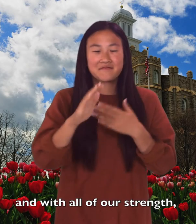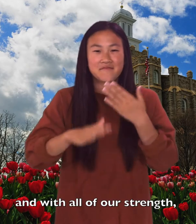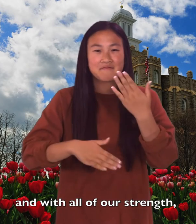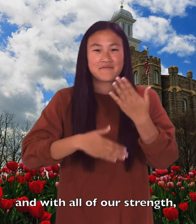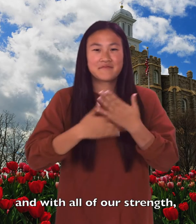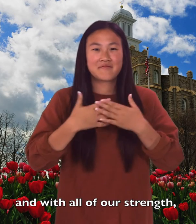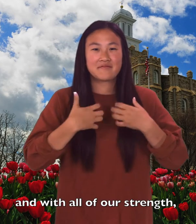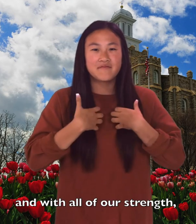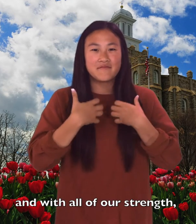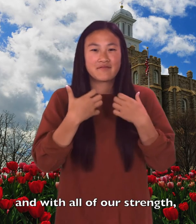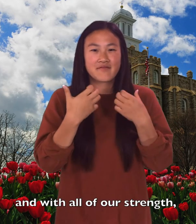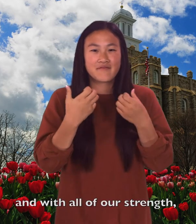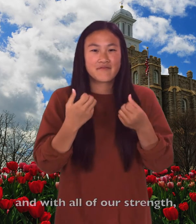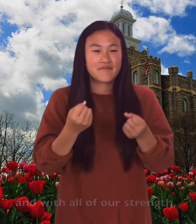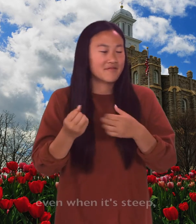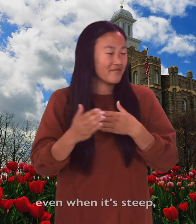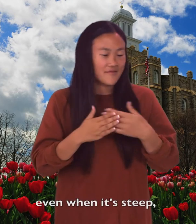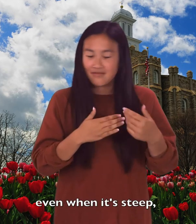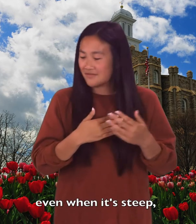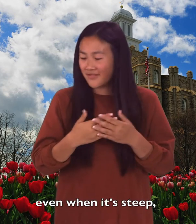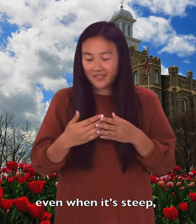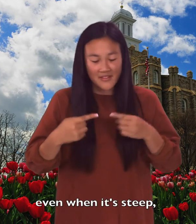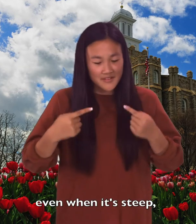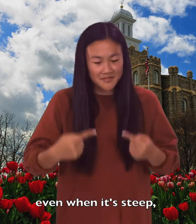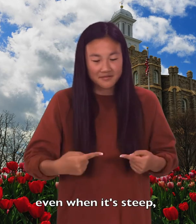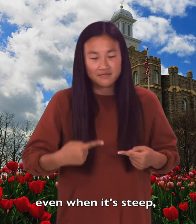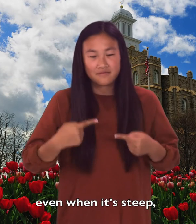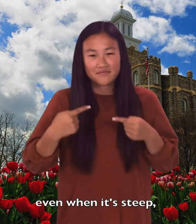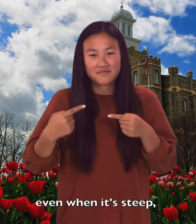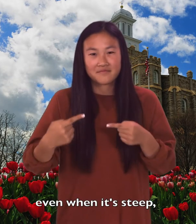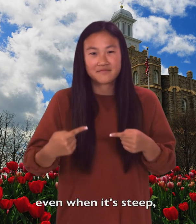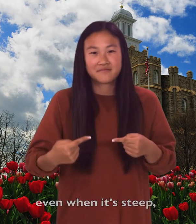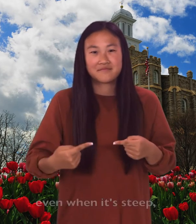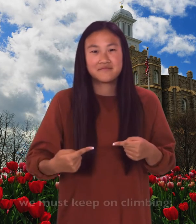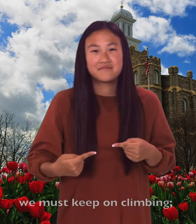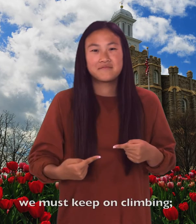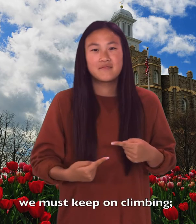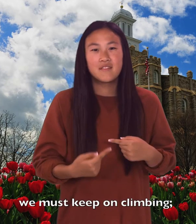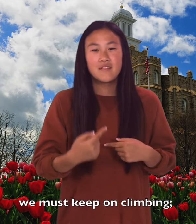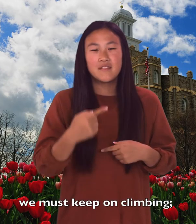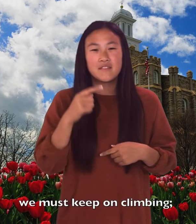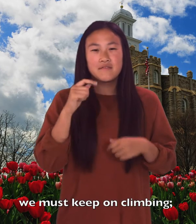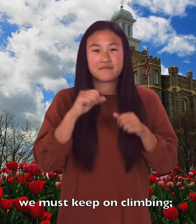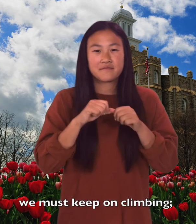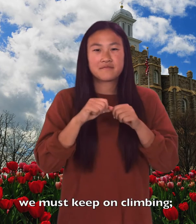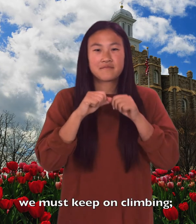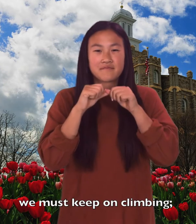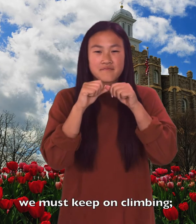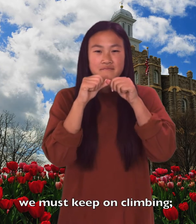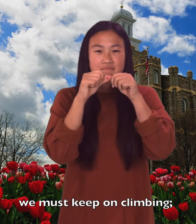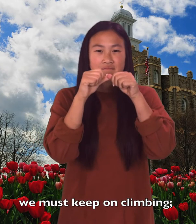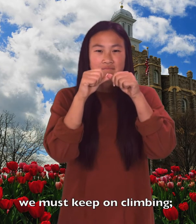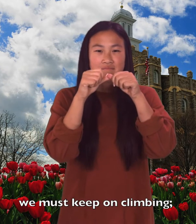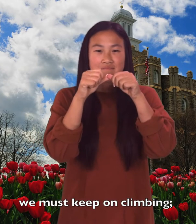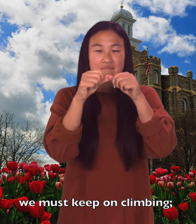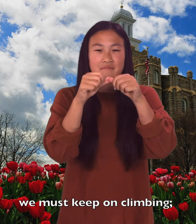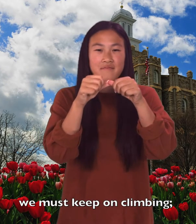of our strength even when it's steep We must keep on climbing